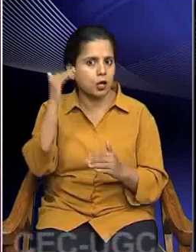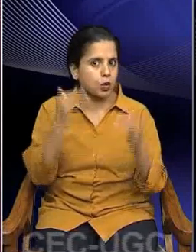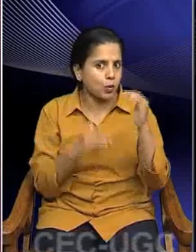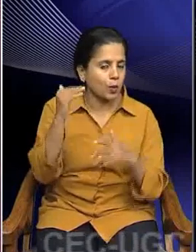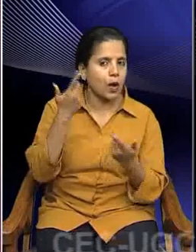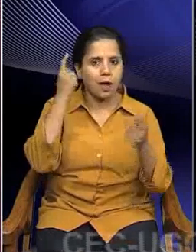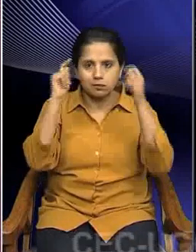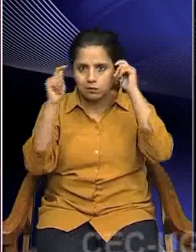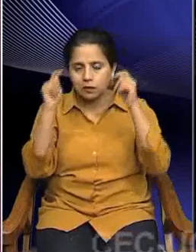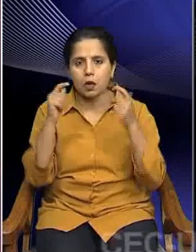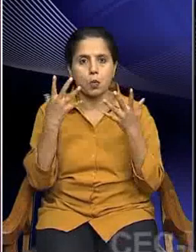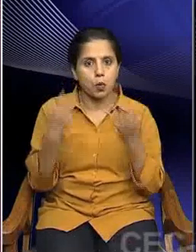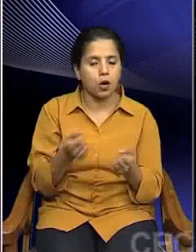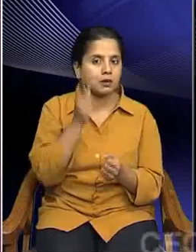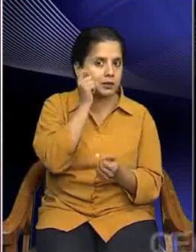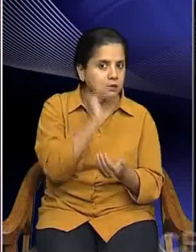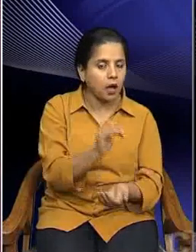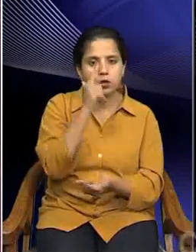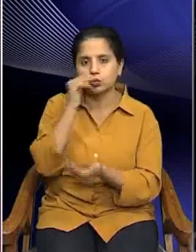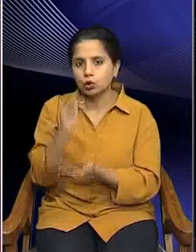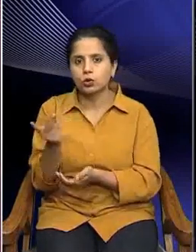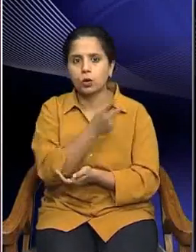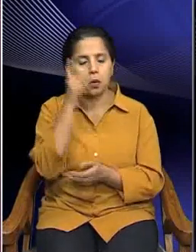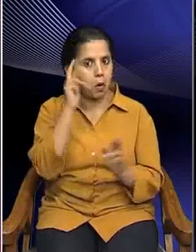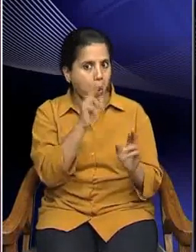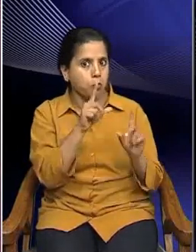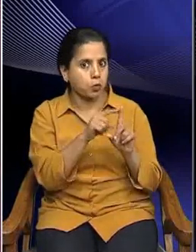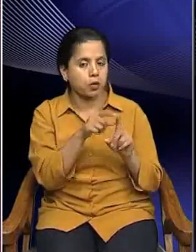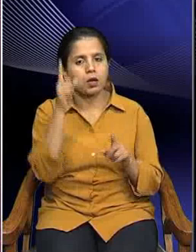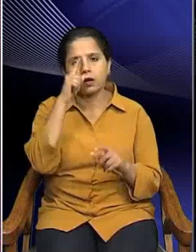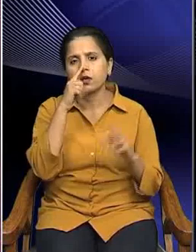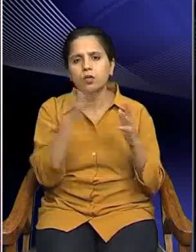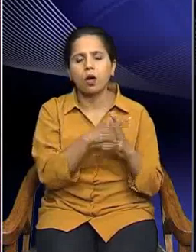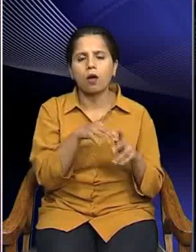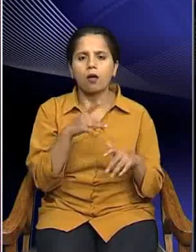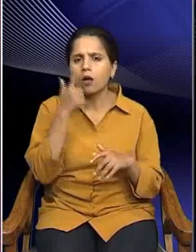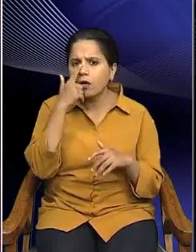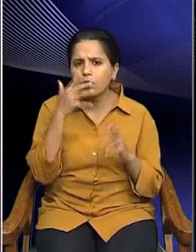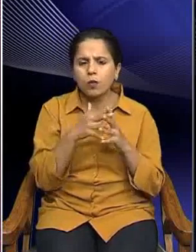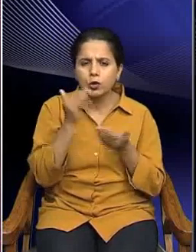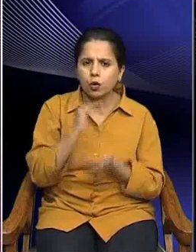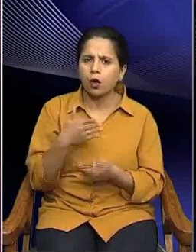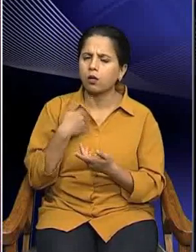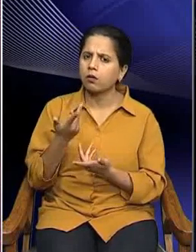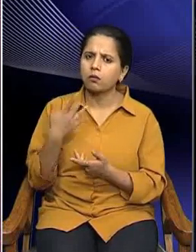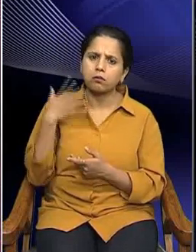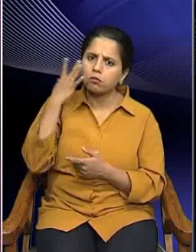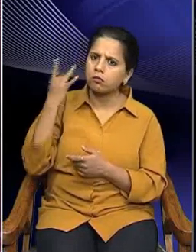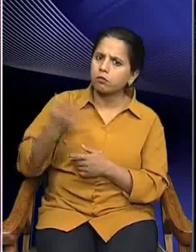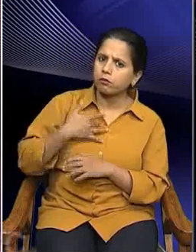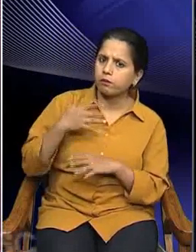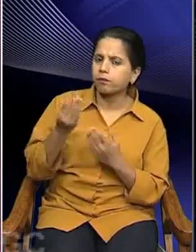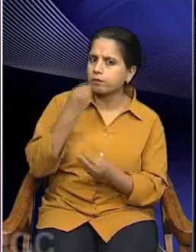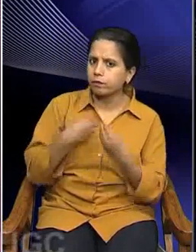and expectation between sons and daughters, often the daughter feels neglected, whether it is about investment in